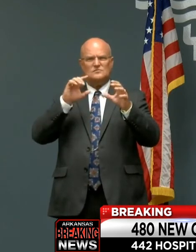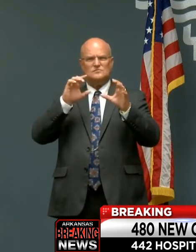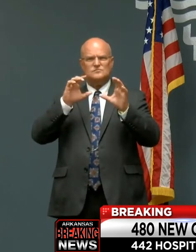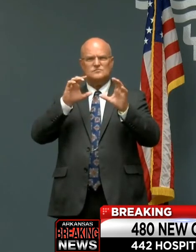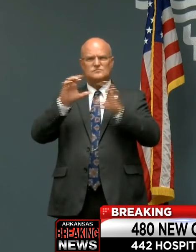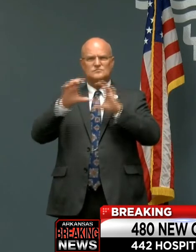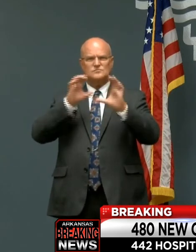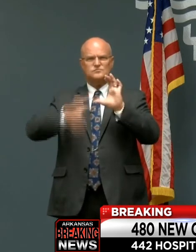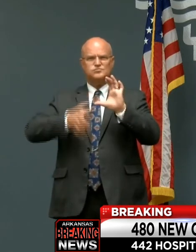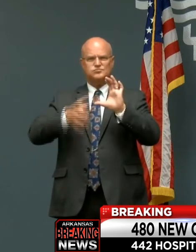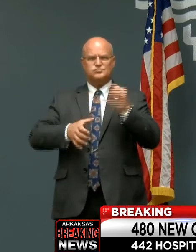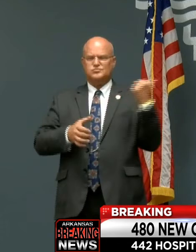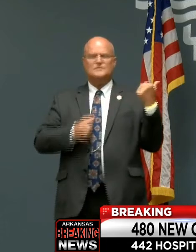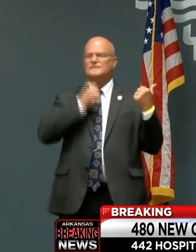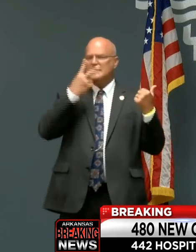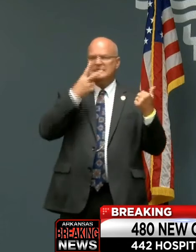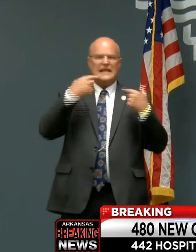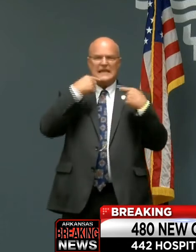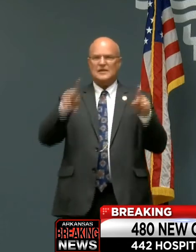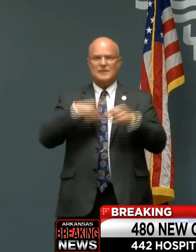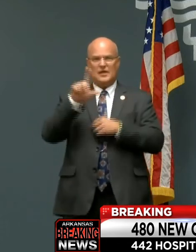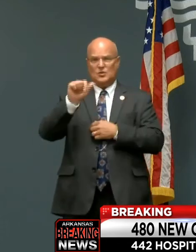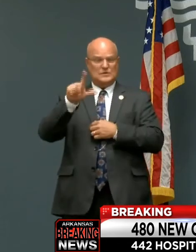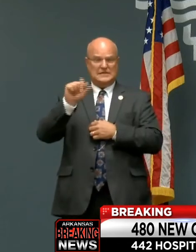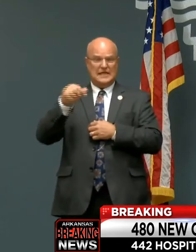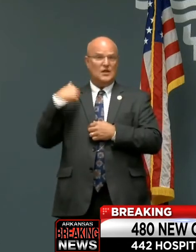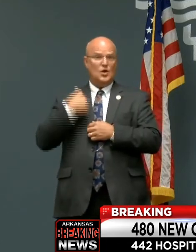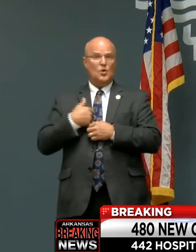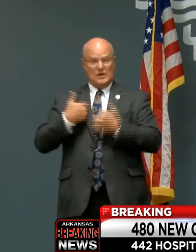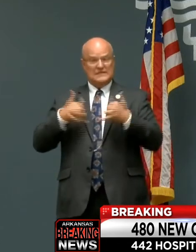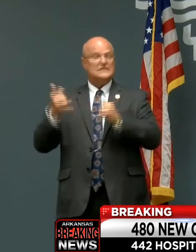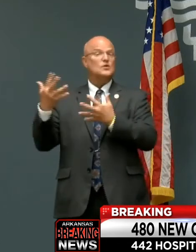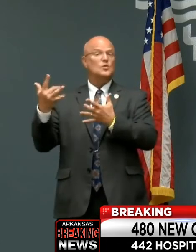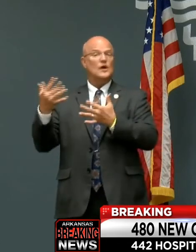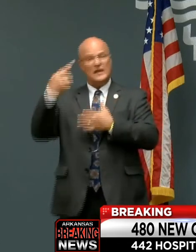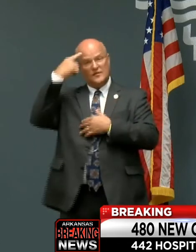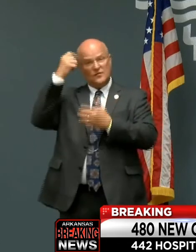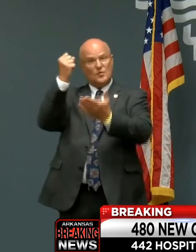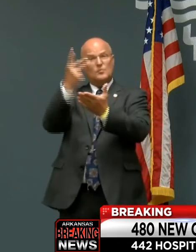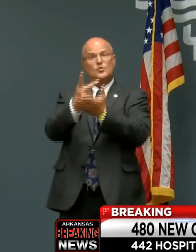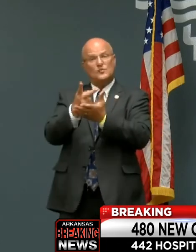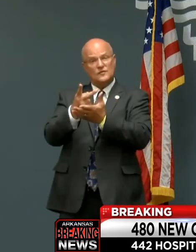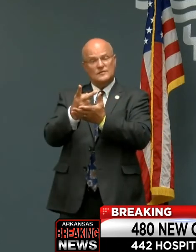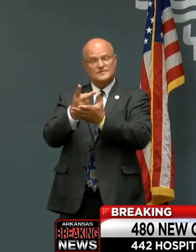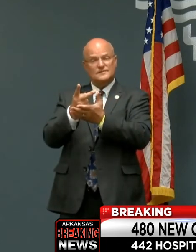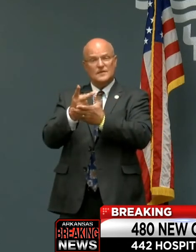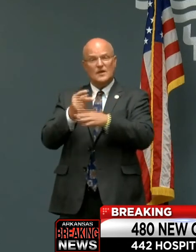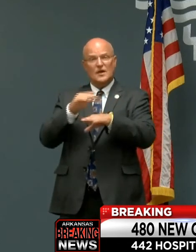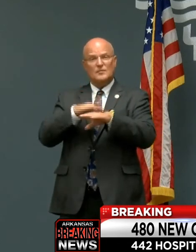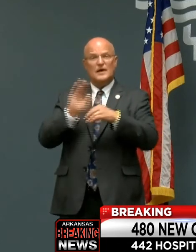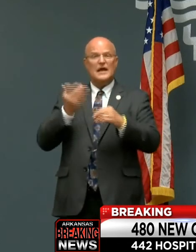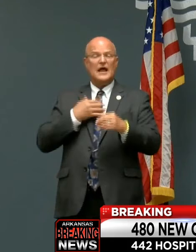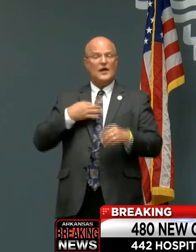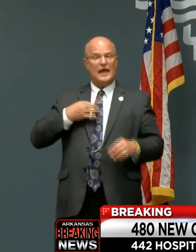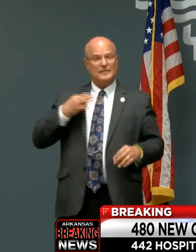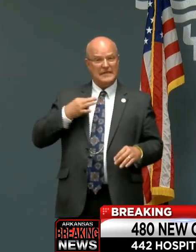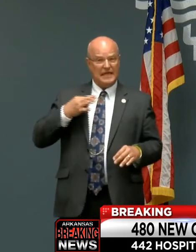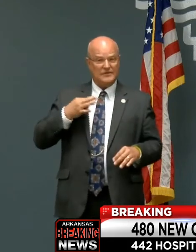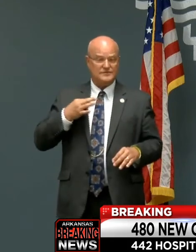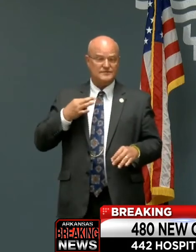Well, I haven't seen the announcement about Louisiana. We're still waiting for approval on our